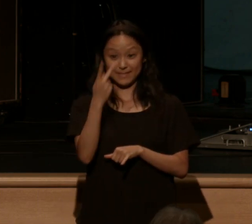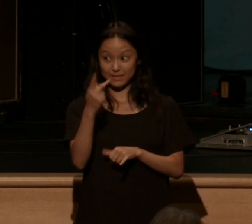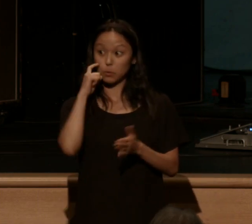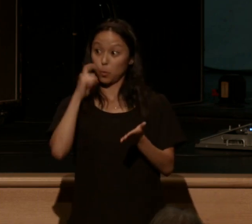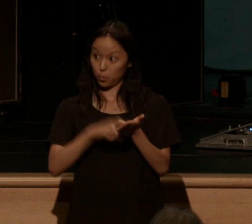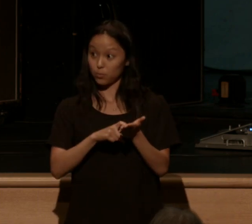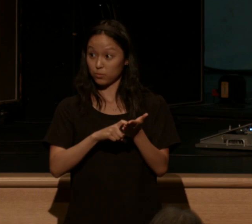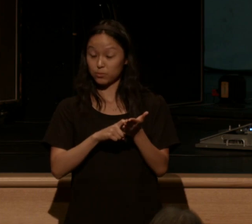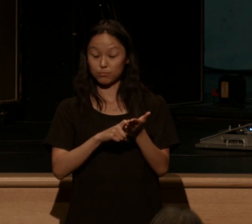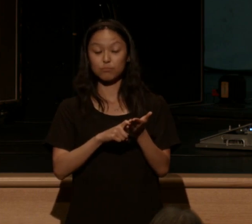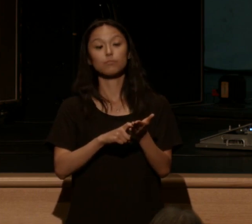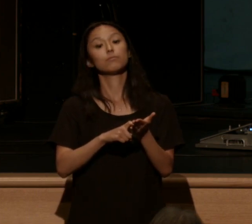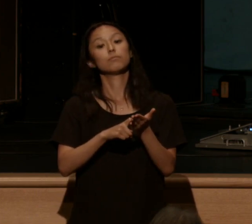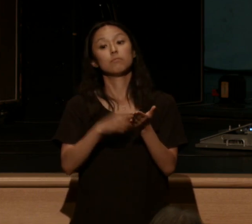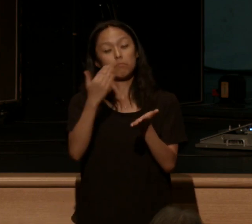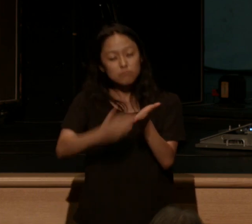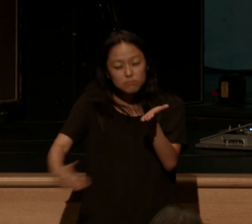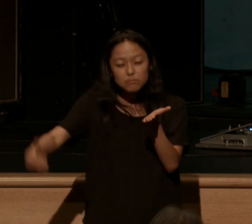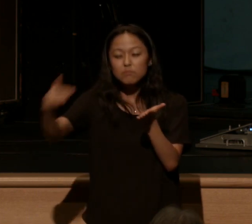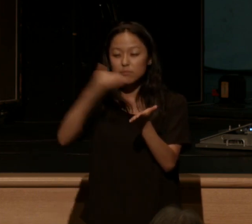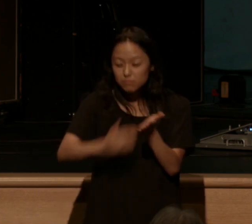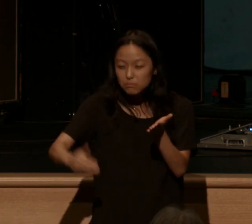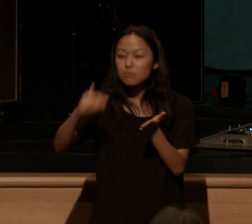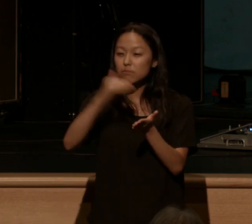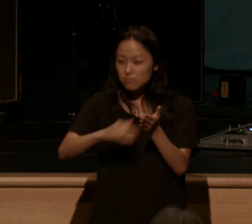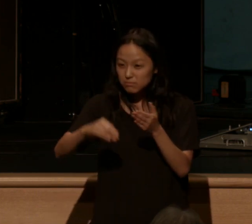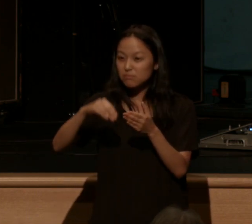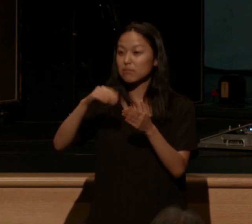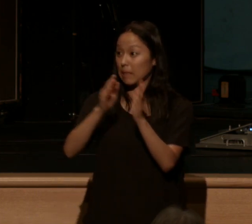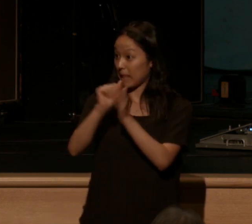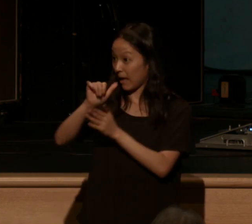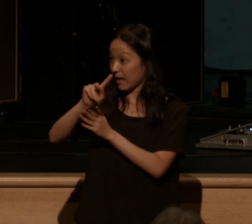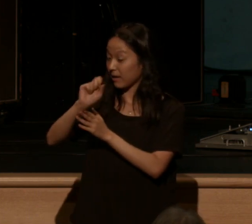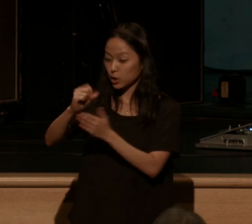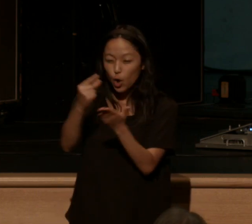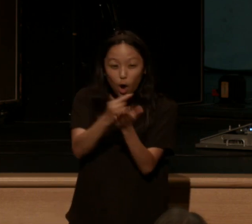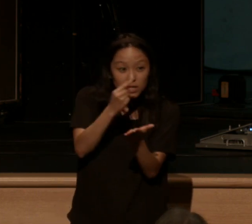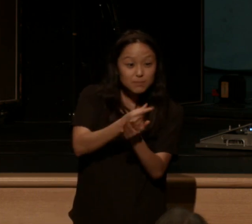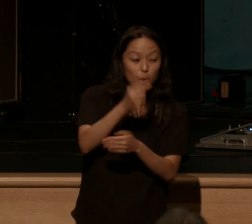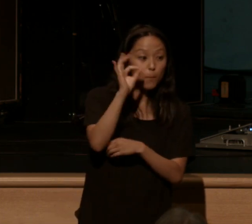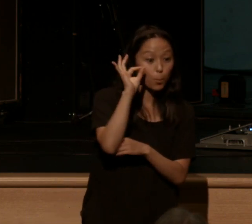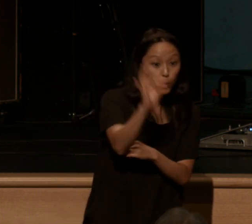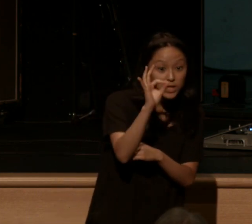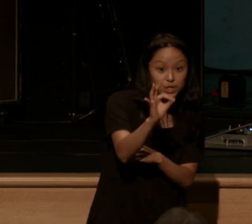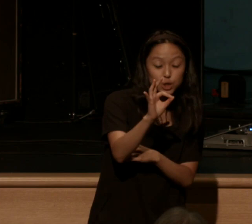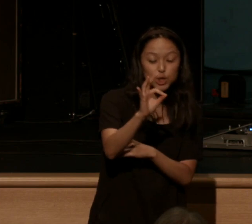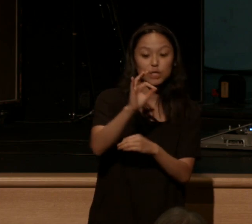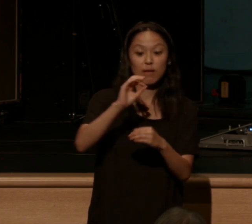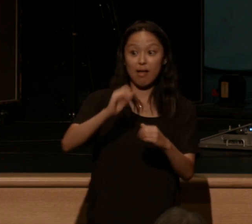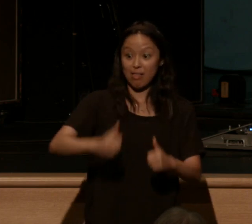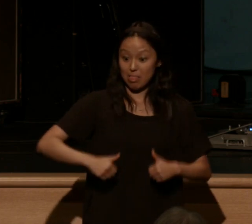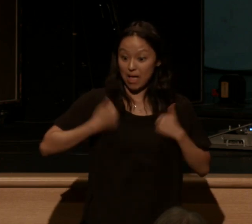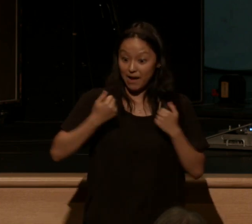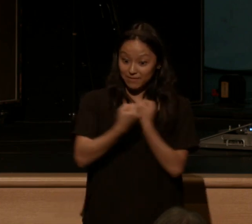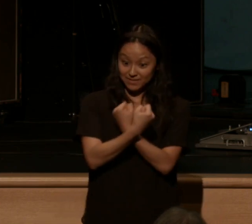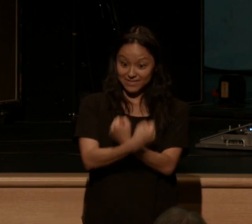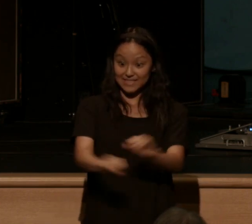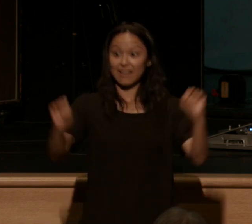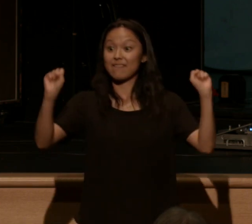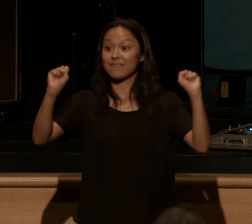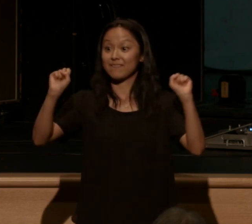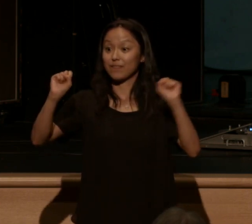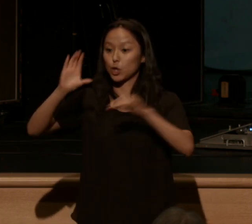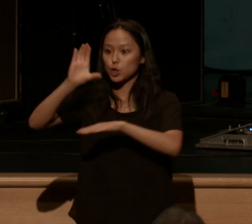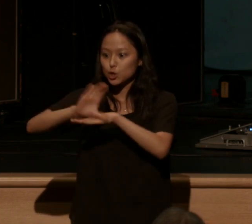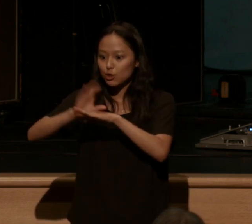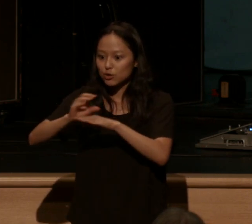one of the patterns in Acts over and over again, repeated, is the gospel is preached, lives are saved, the church adds